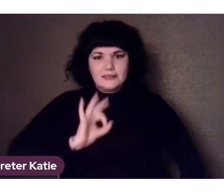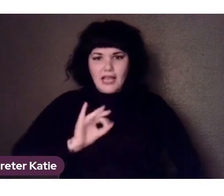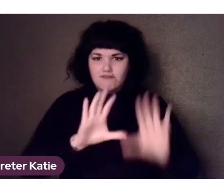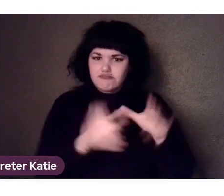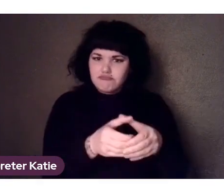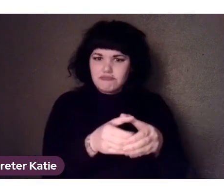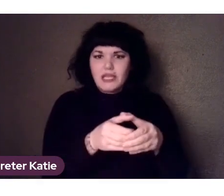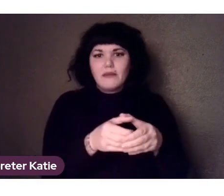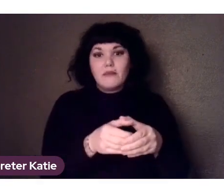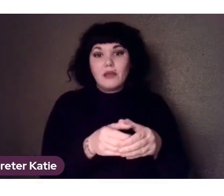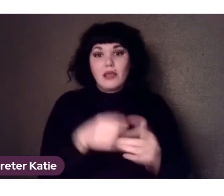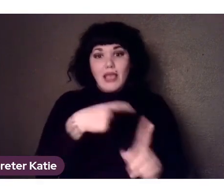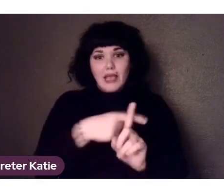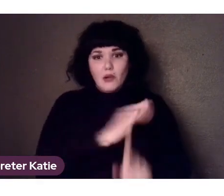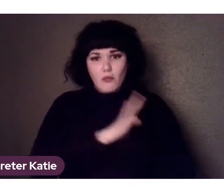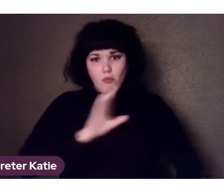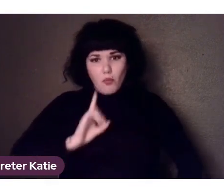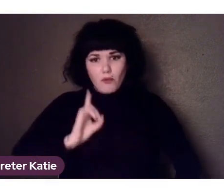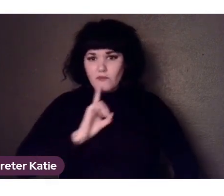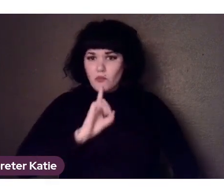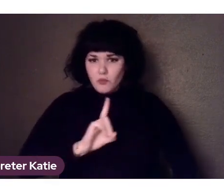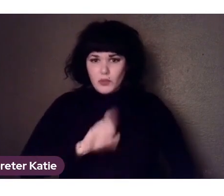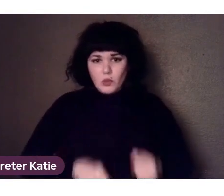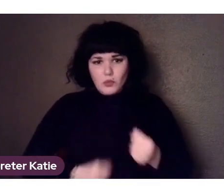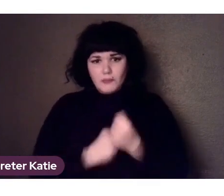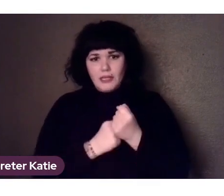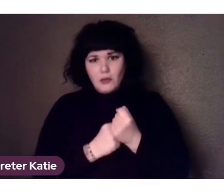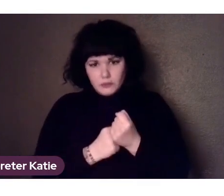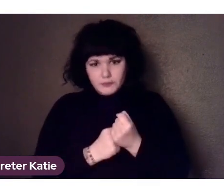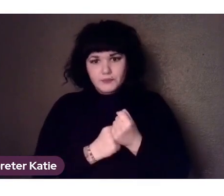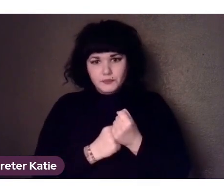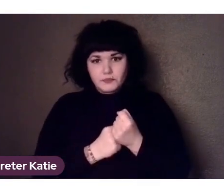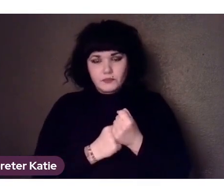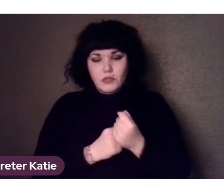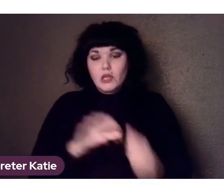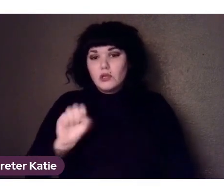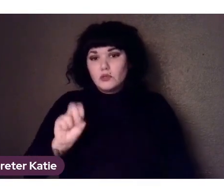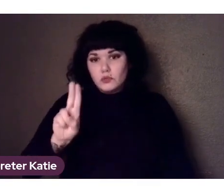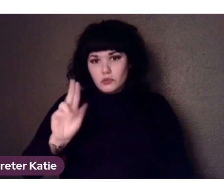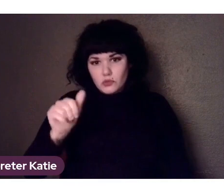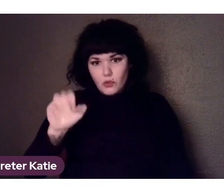our board for holding me down. To Subin,